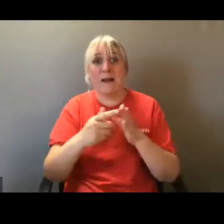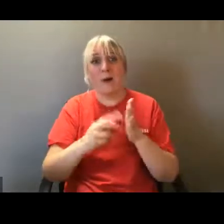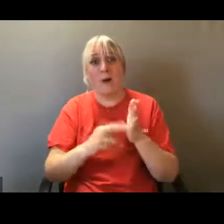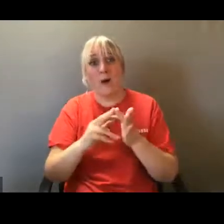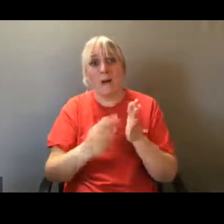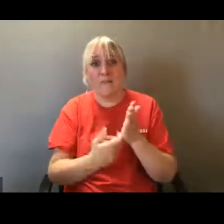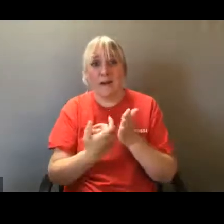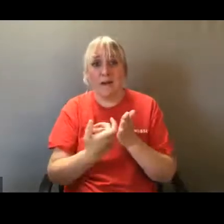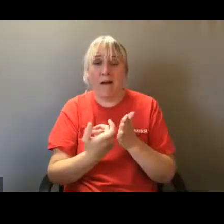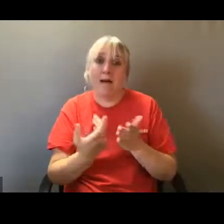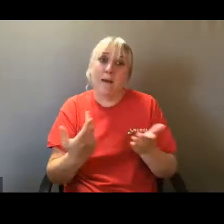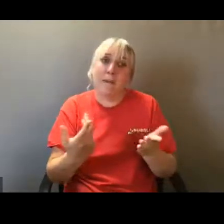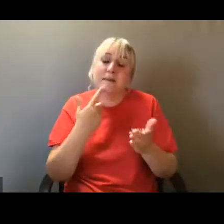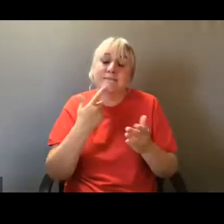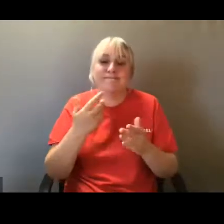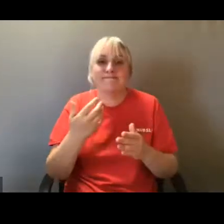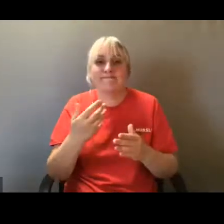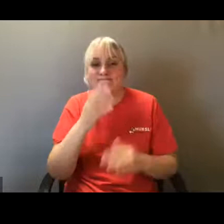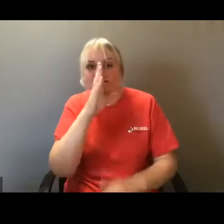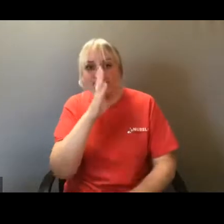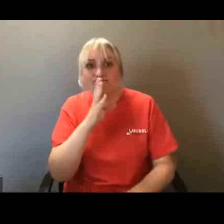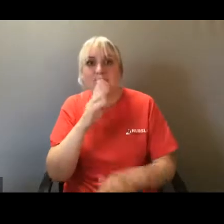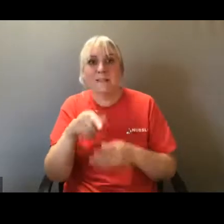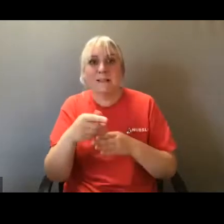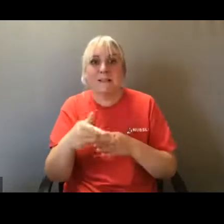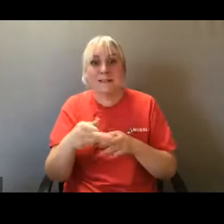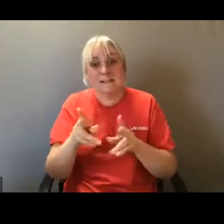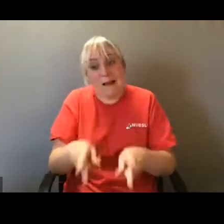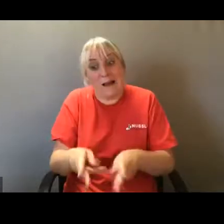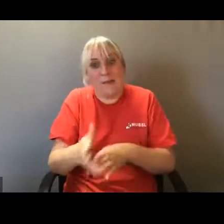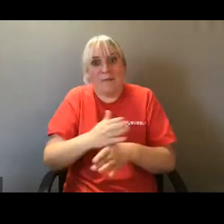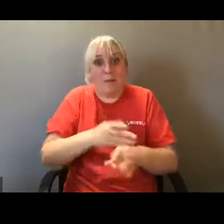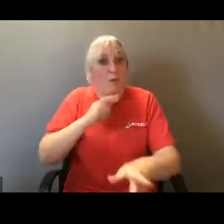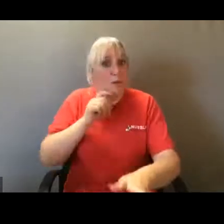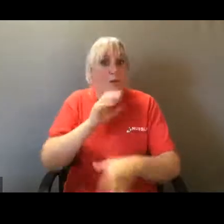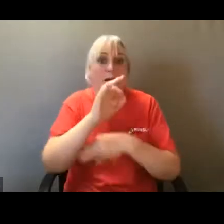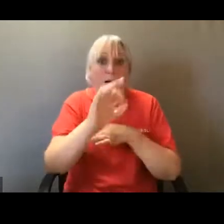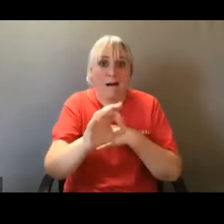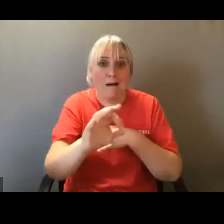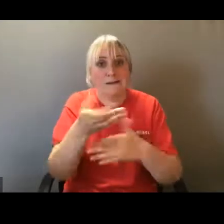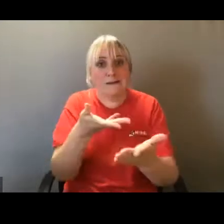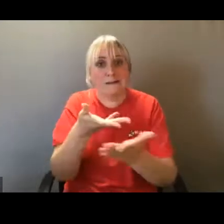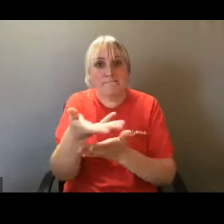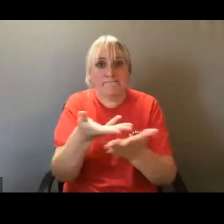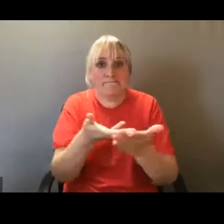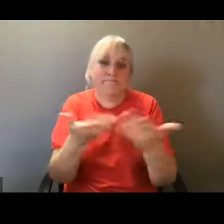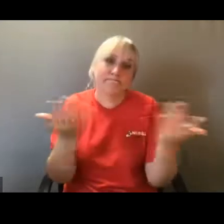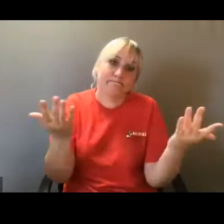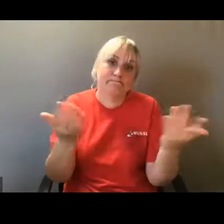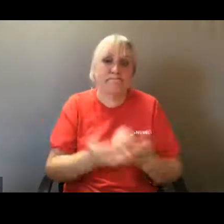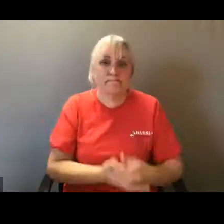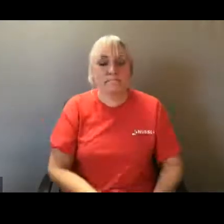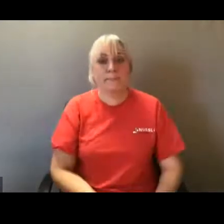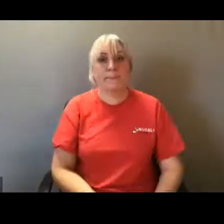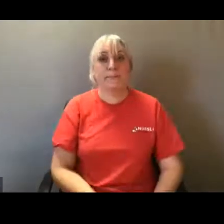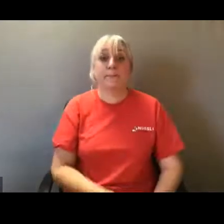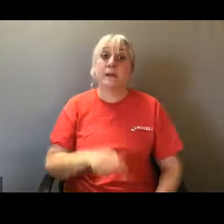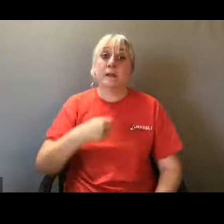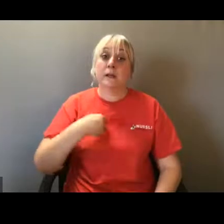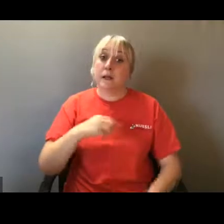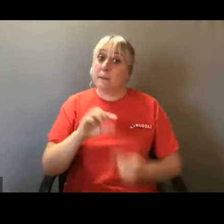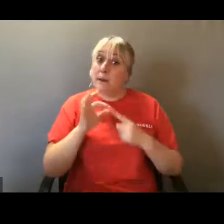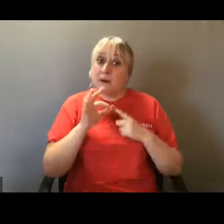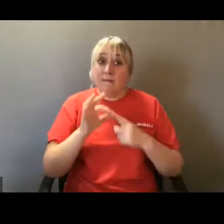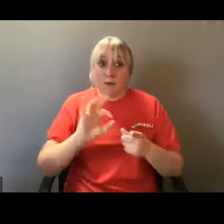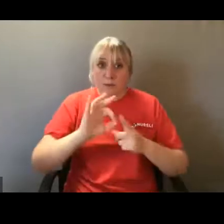before he died last year. So my first point in relation to my ideas for how to reinvigorate the social model